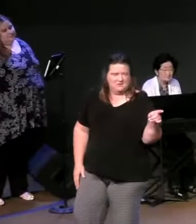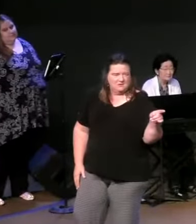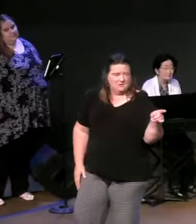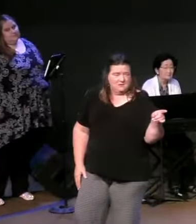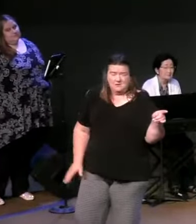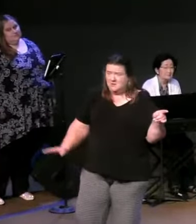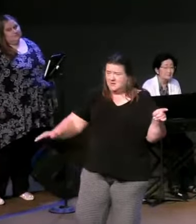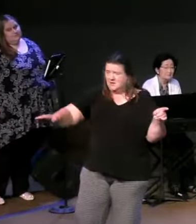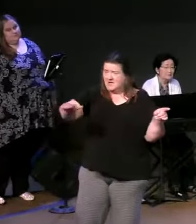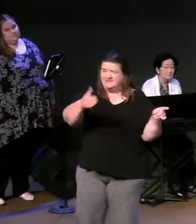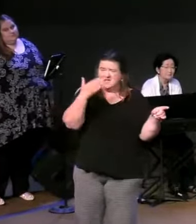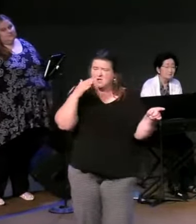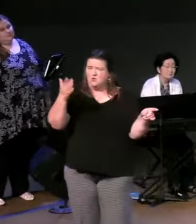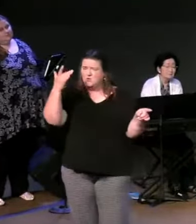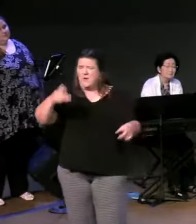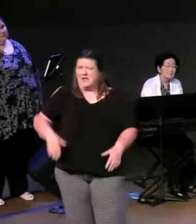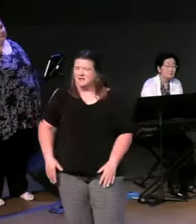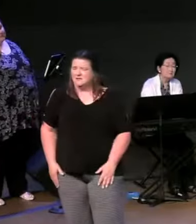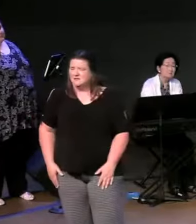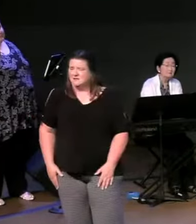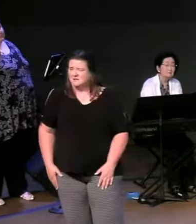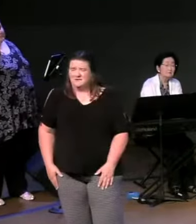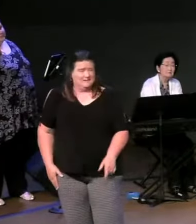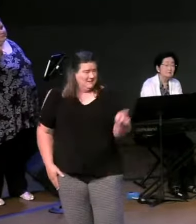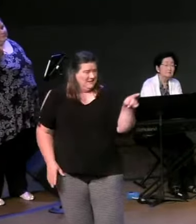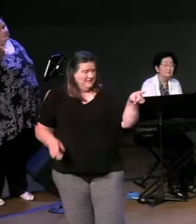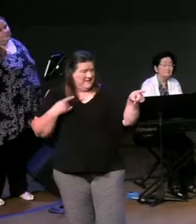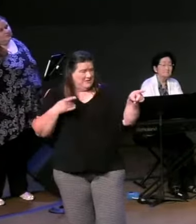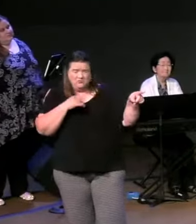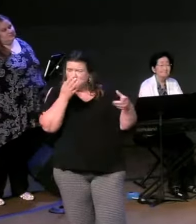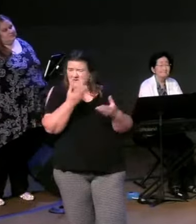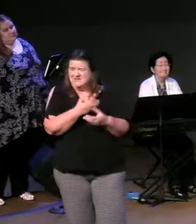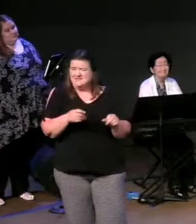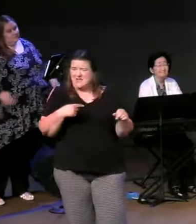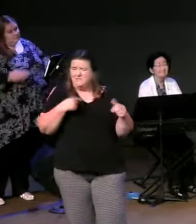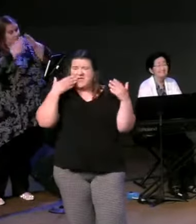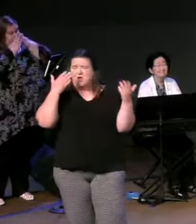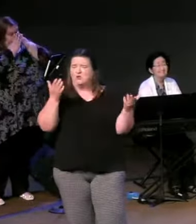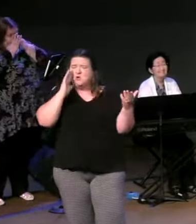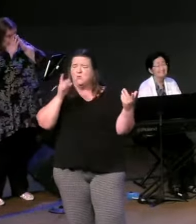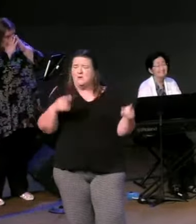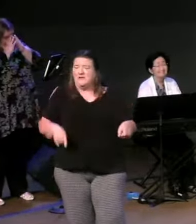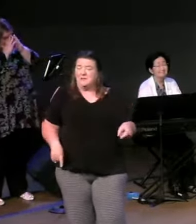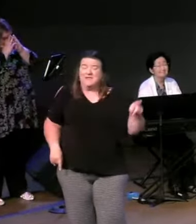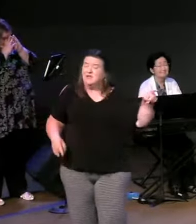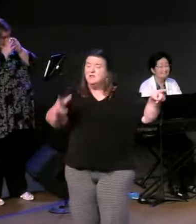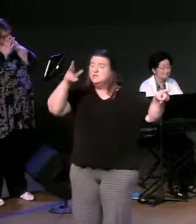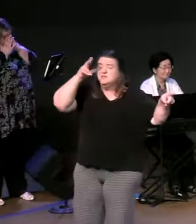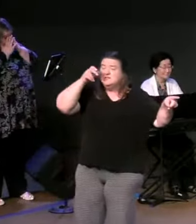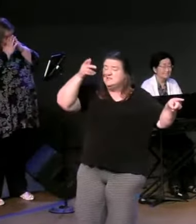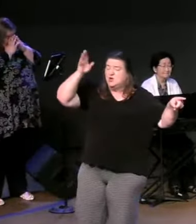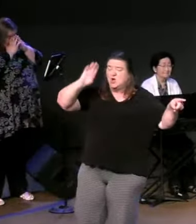Guys, I have no idea where I would be if Pastor Drew didn't do that. And all he did was just listen to